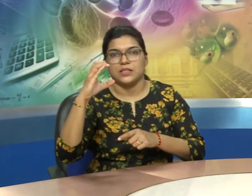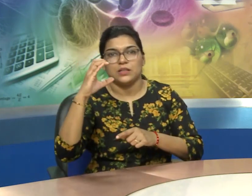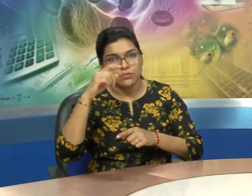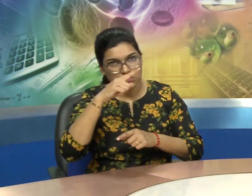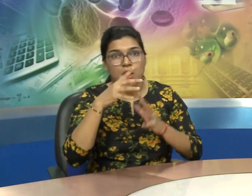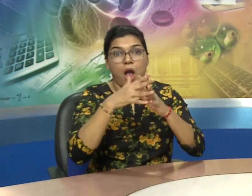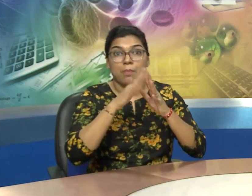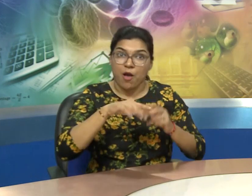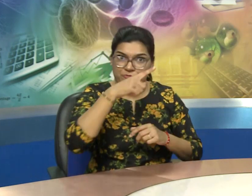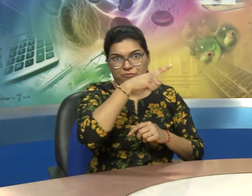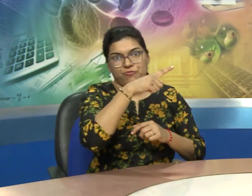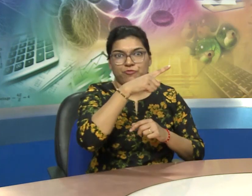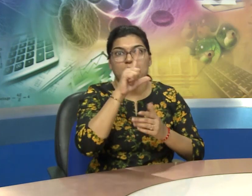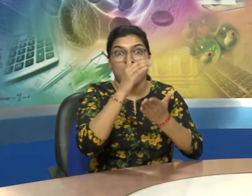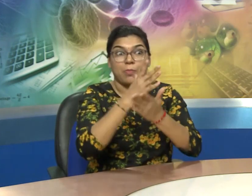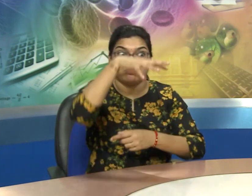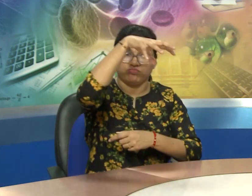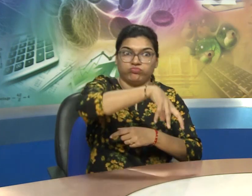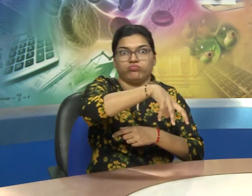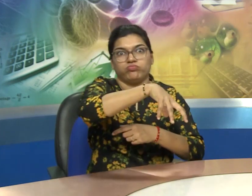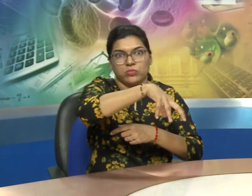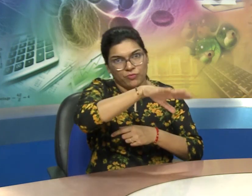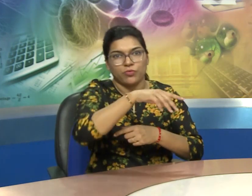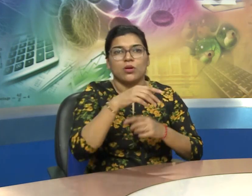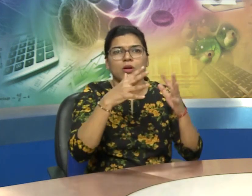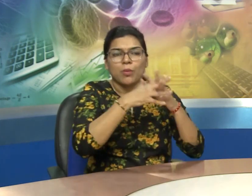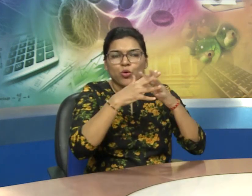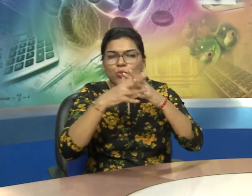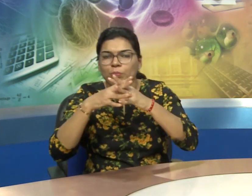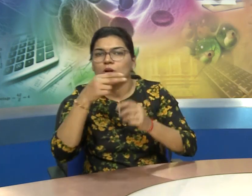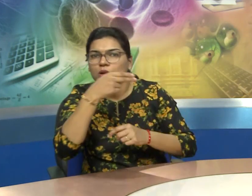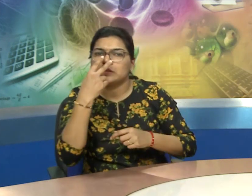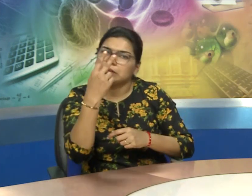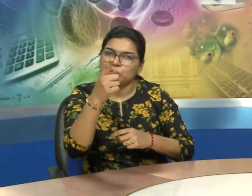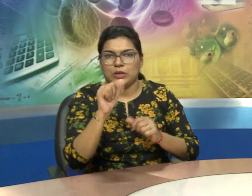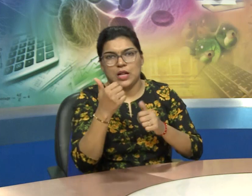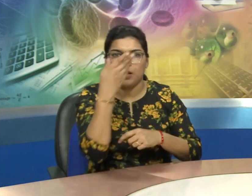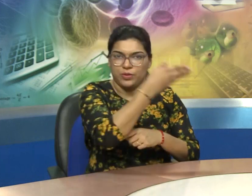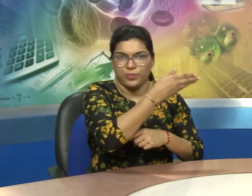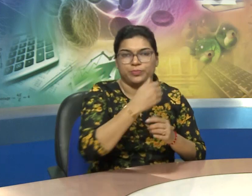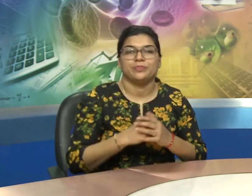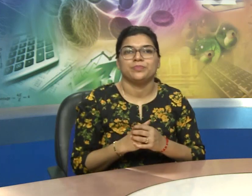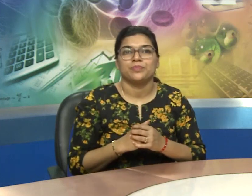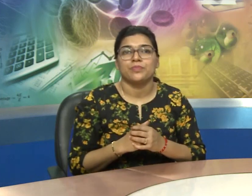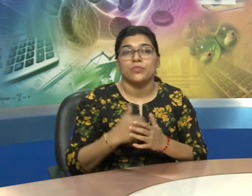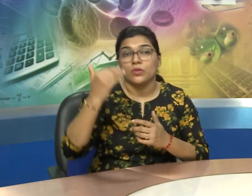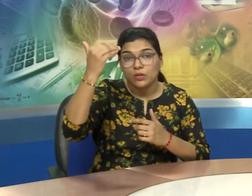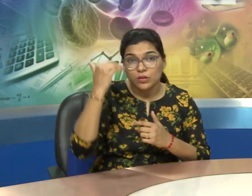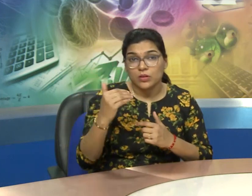In short, we call it as LC. The full form is Library of Congress. It is in USA.